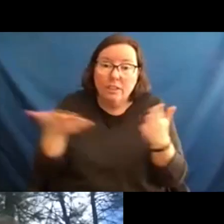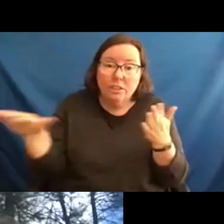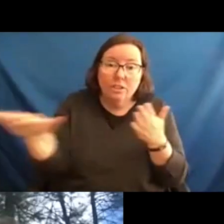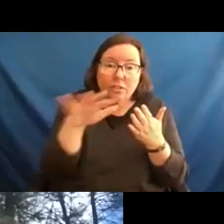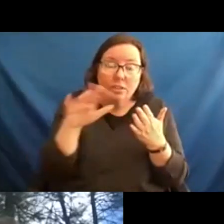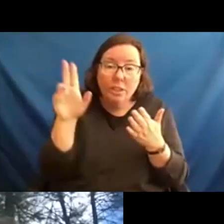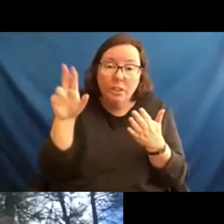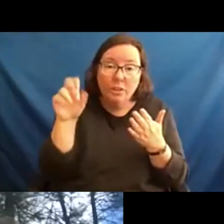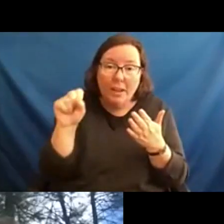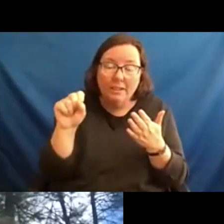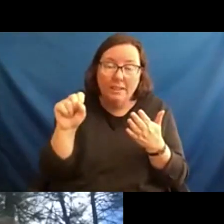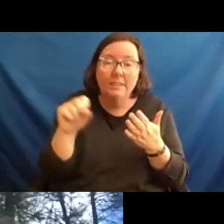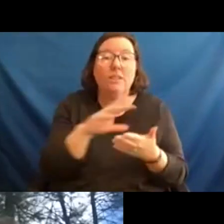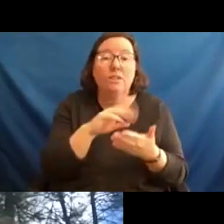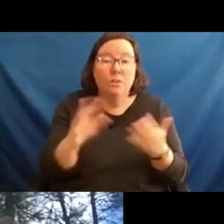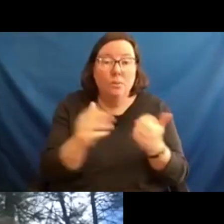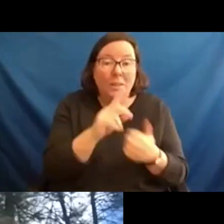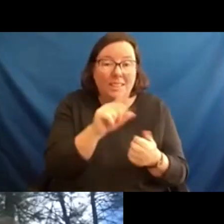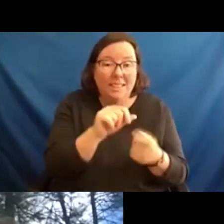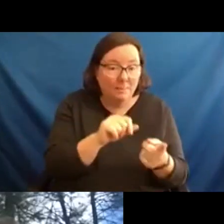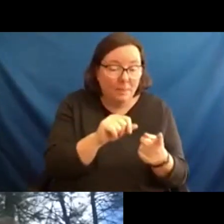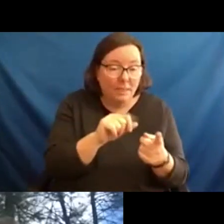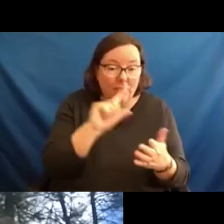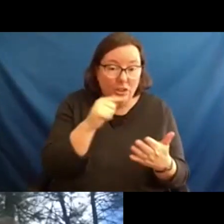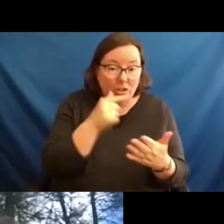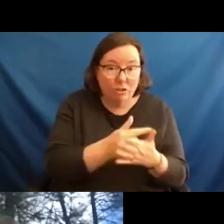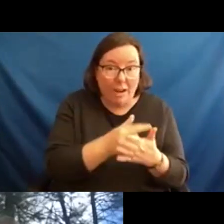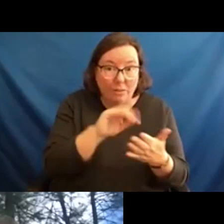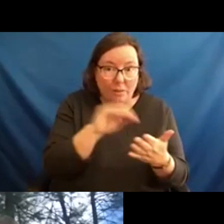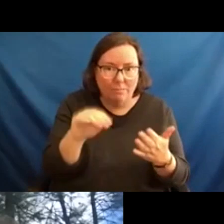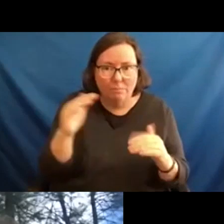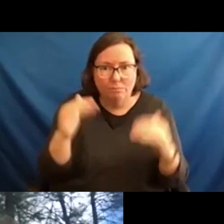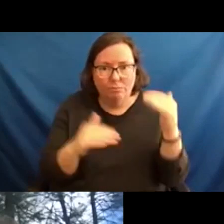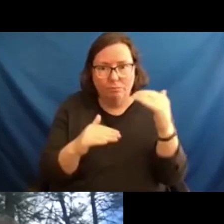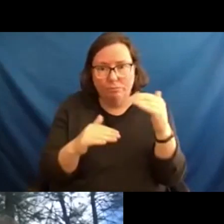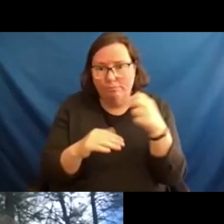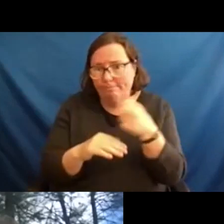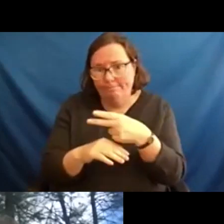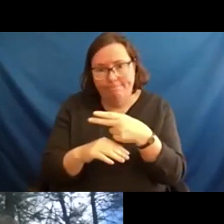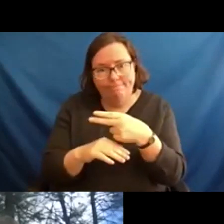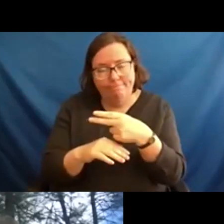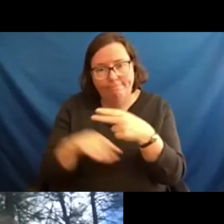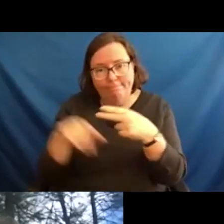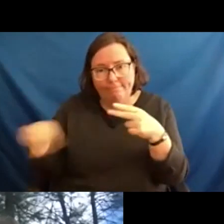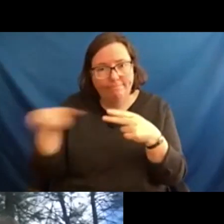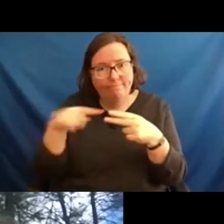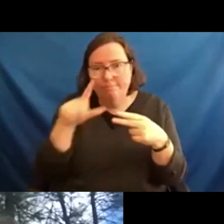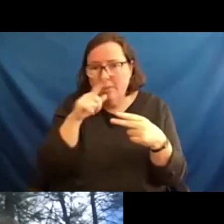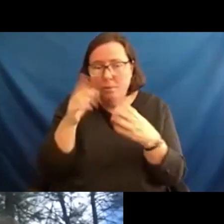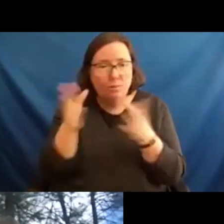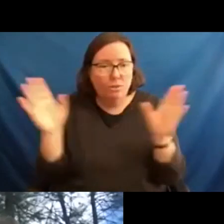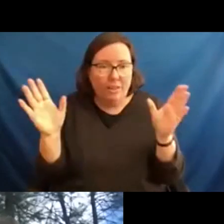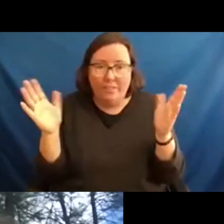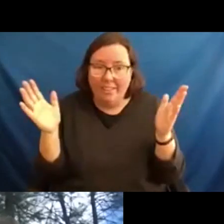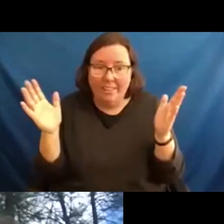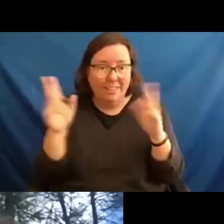the graduation rate of college students with disabilities and those on the dean's list